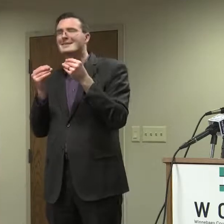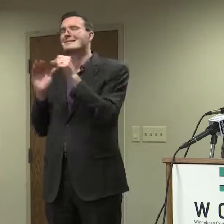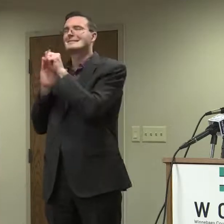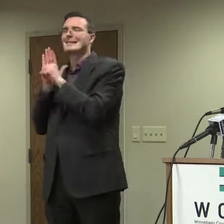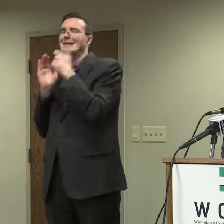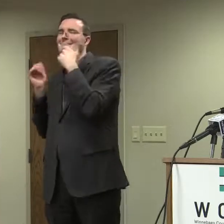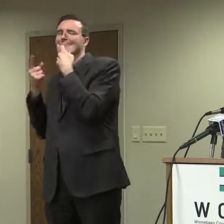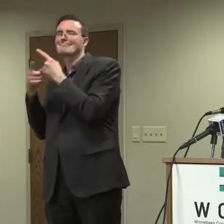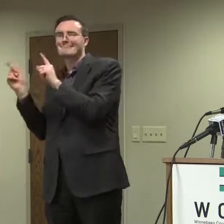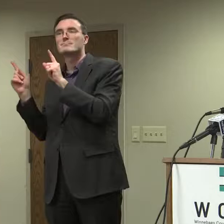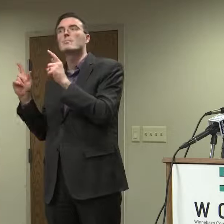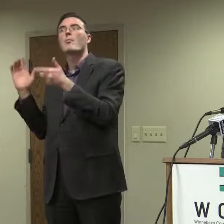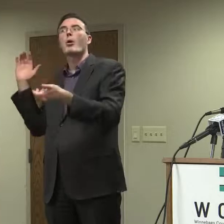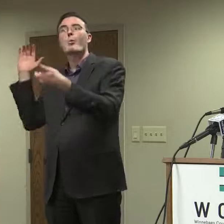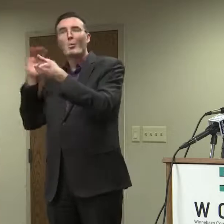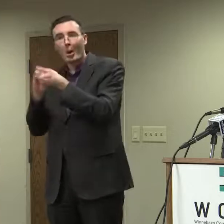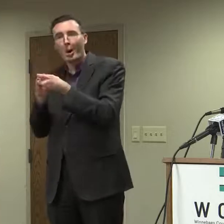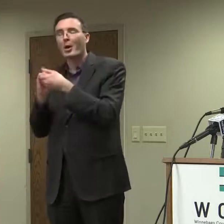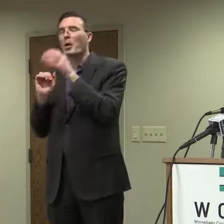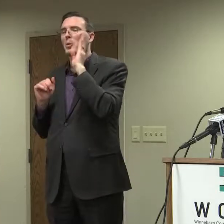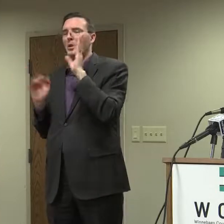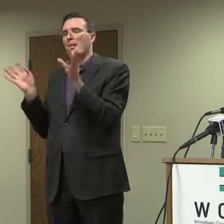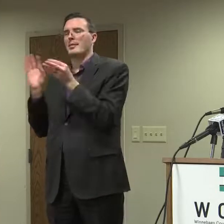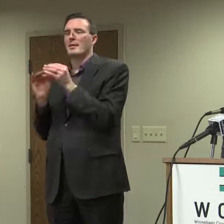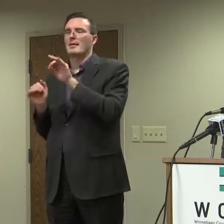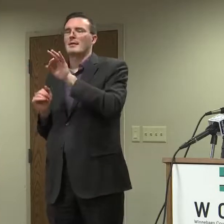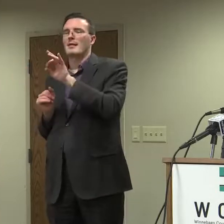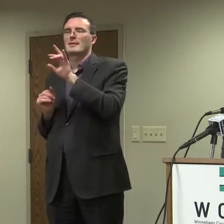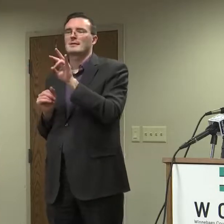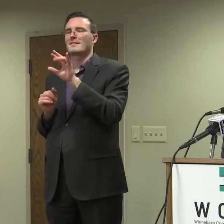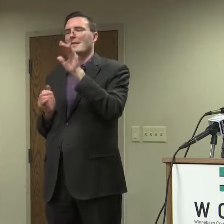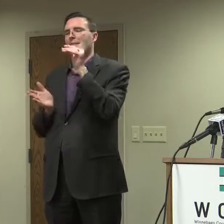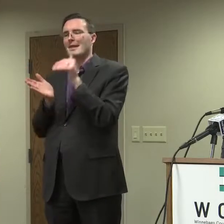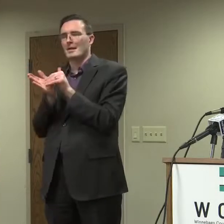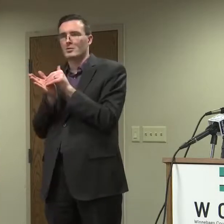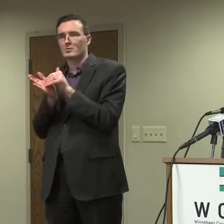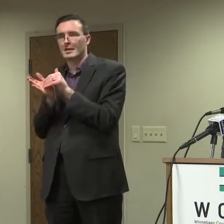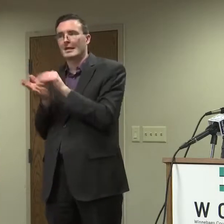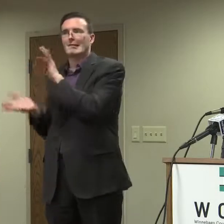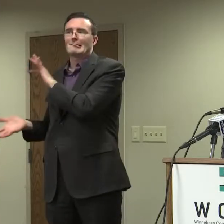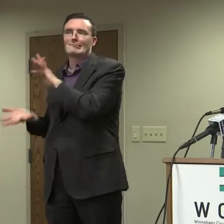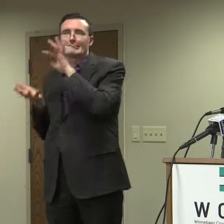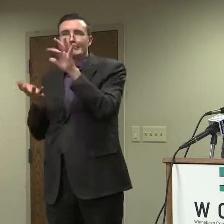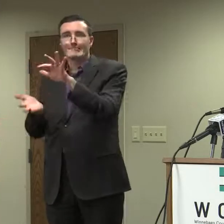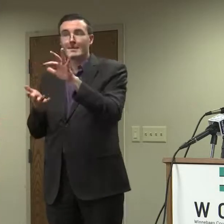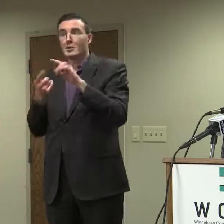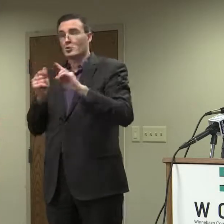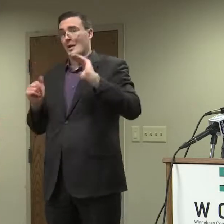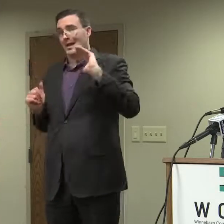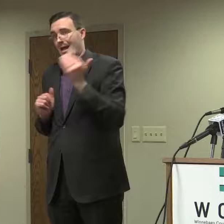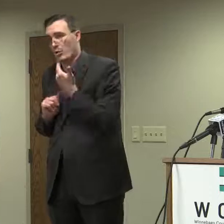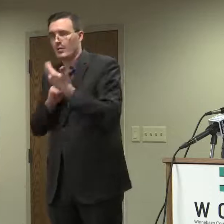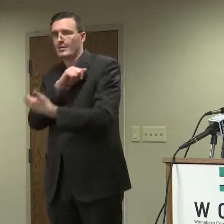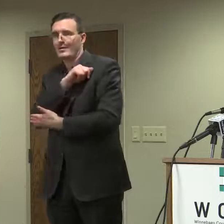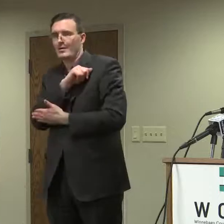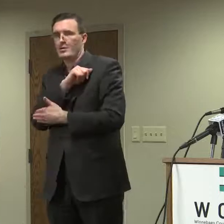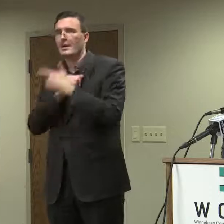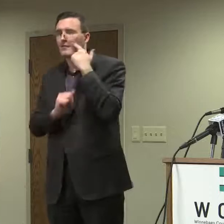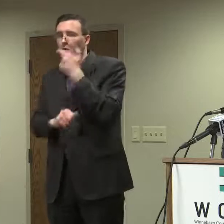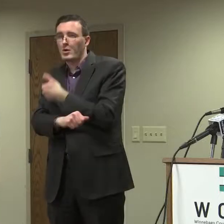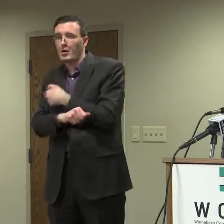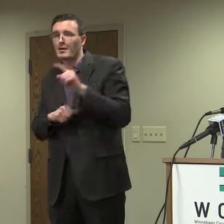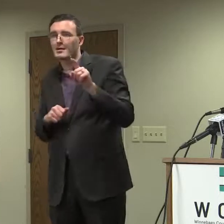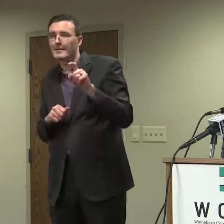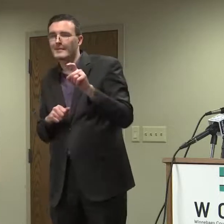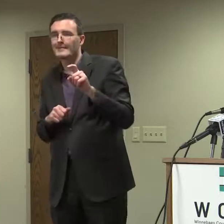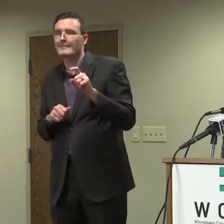that partnership to redirect 97,000 doses to pharmacies in our county. Is there any plans to open up more? The